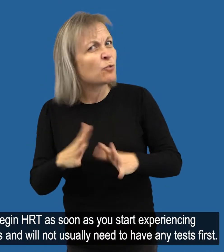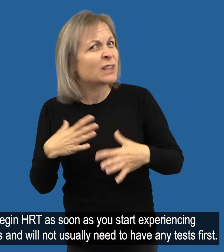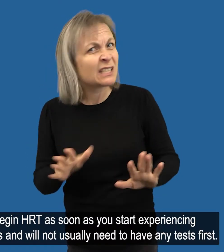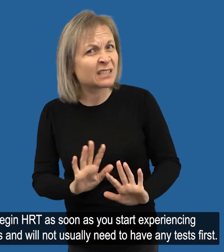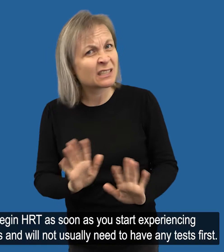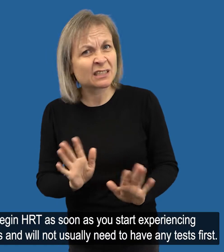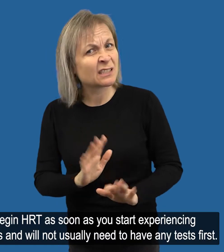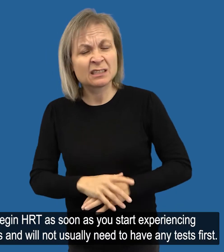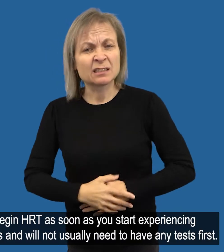tests first.